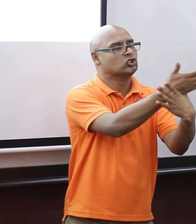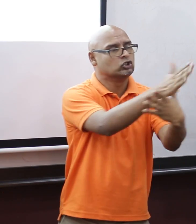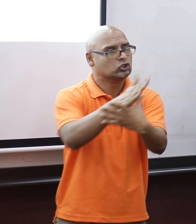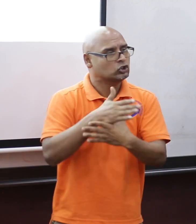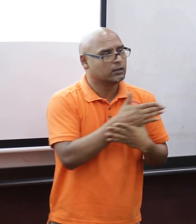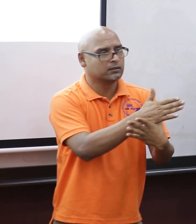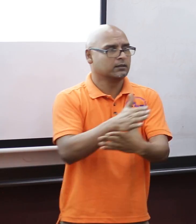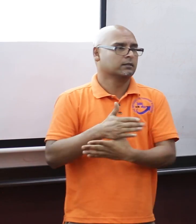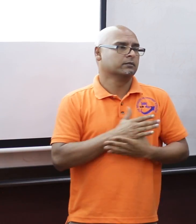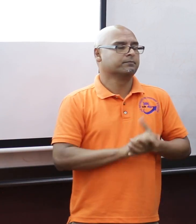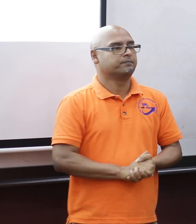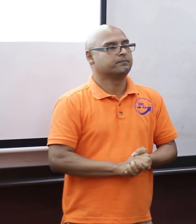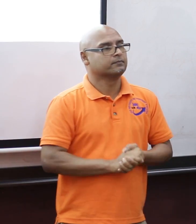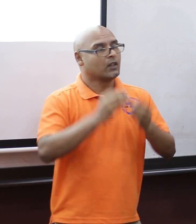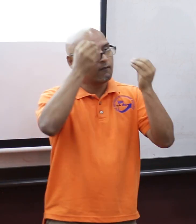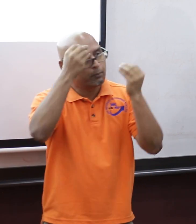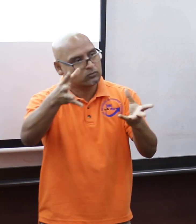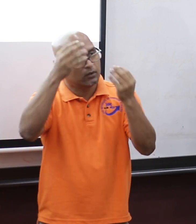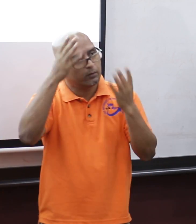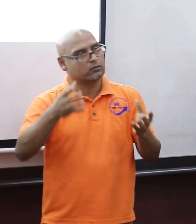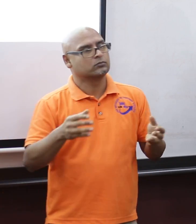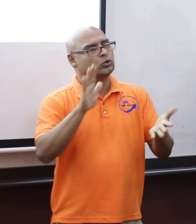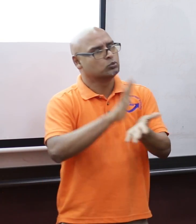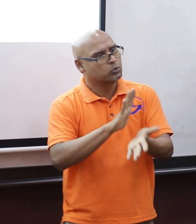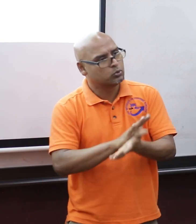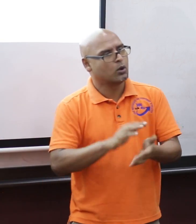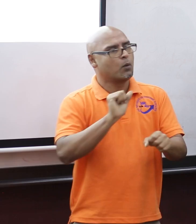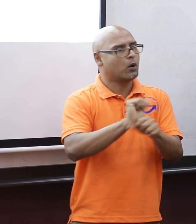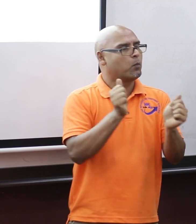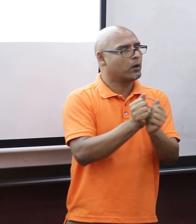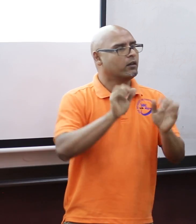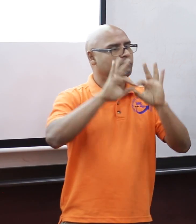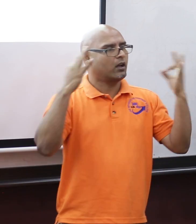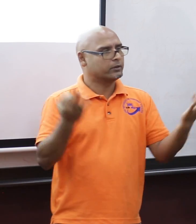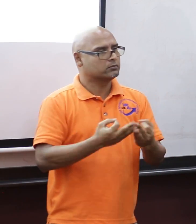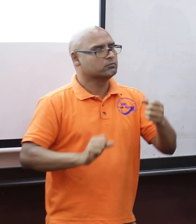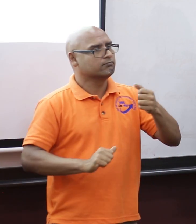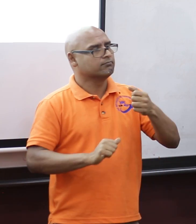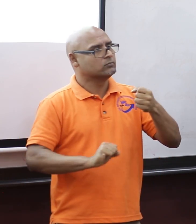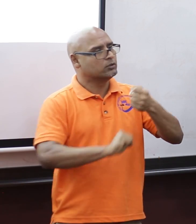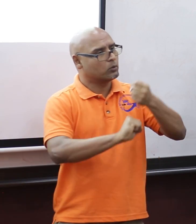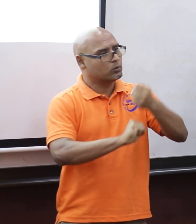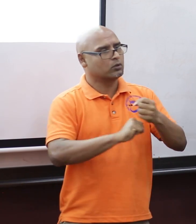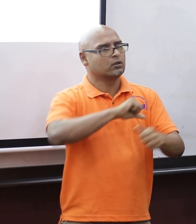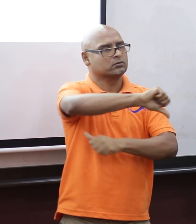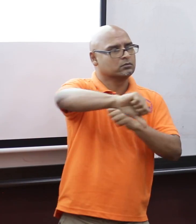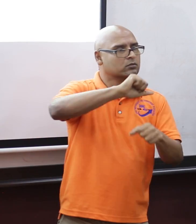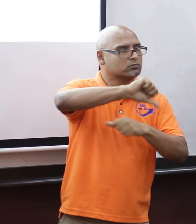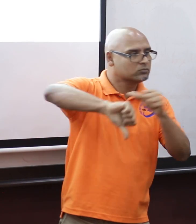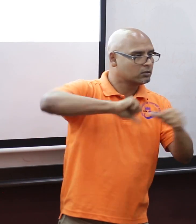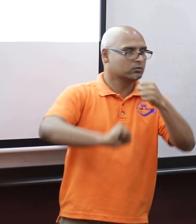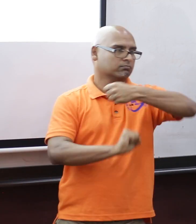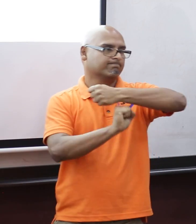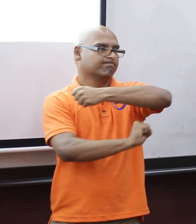is. The school works with the family to assist in their education. And then the community, we have them involved in community